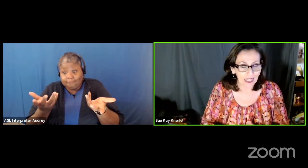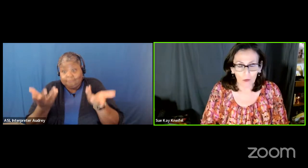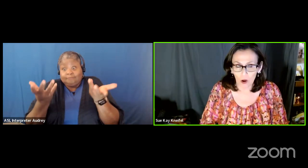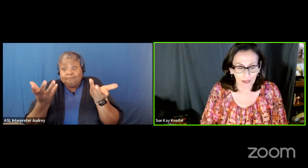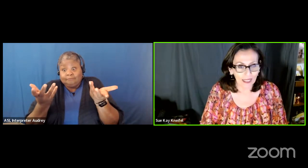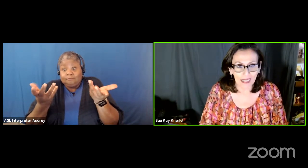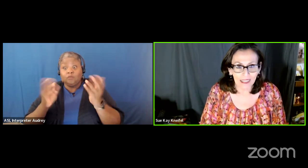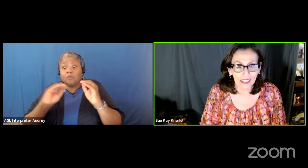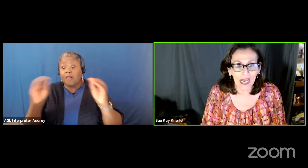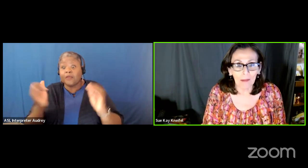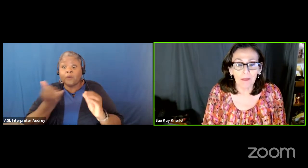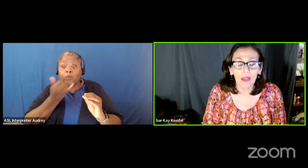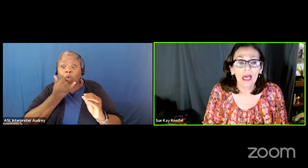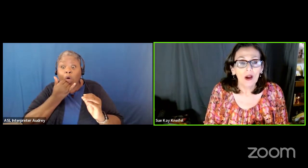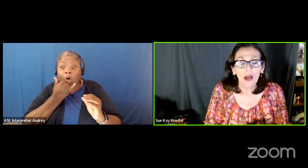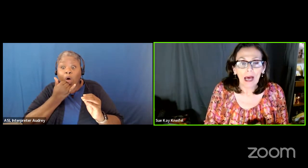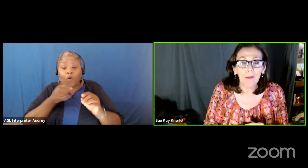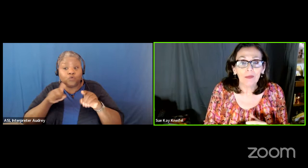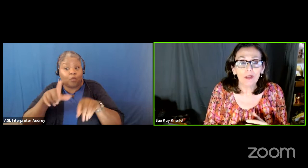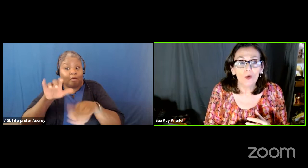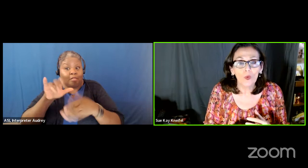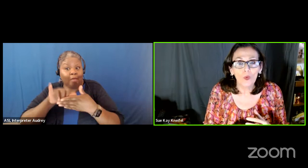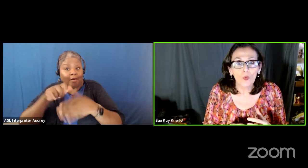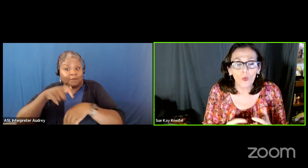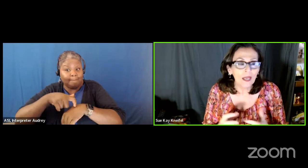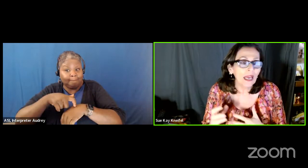doing anything wrong at that time.